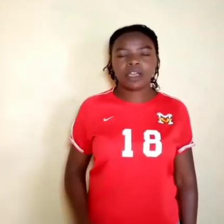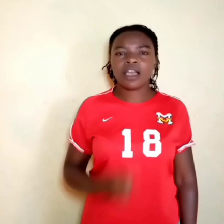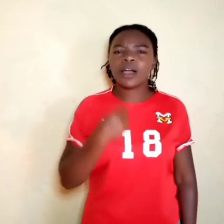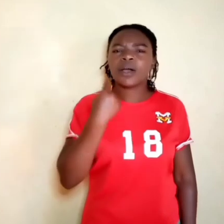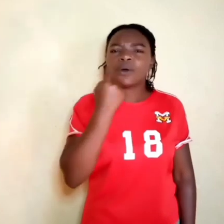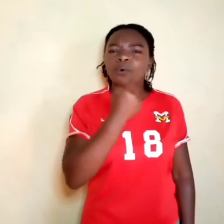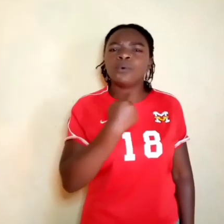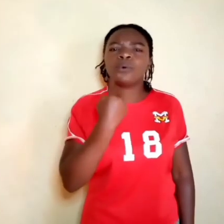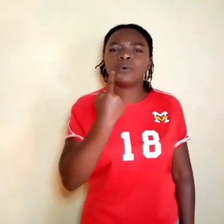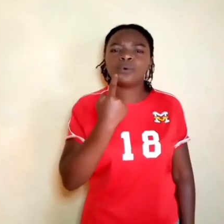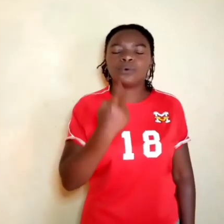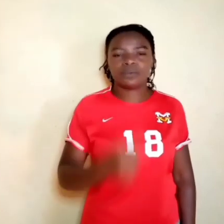Who.